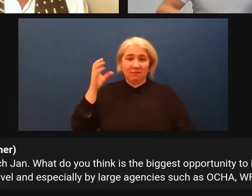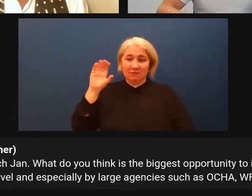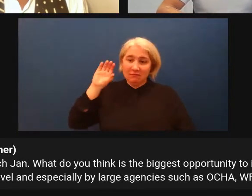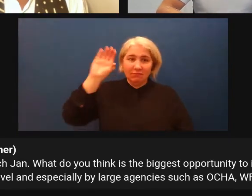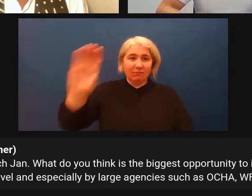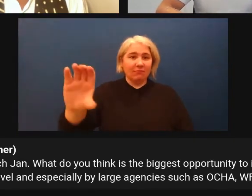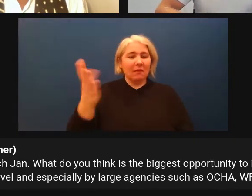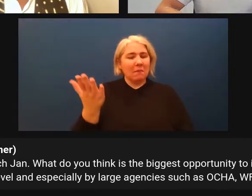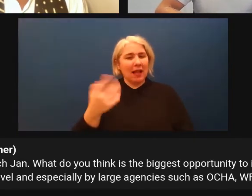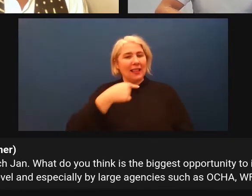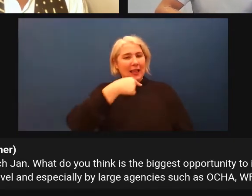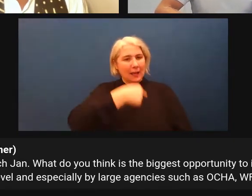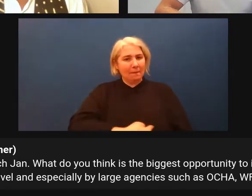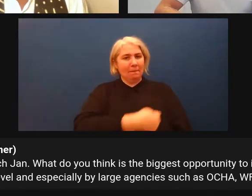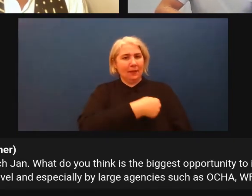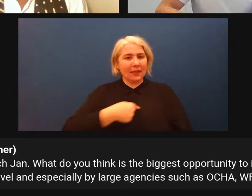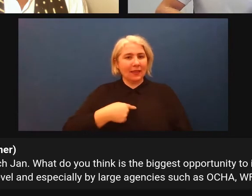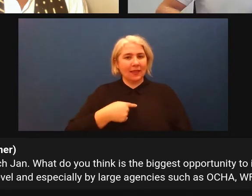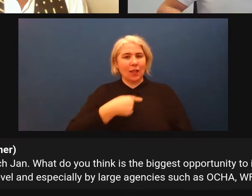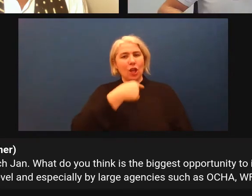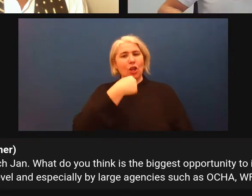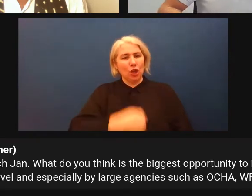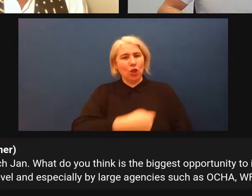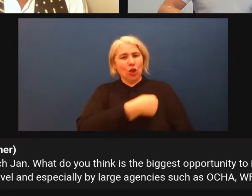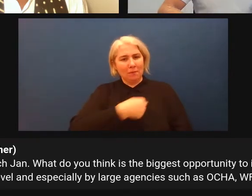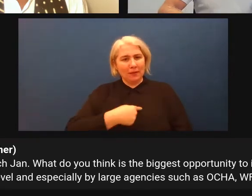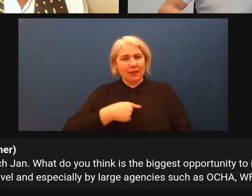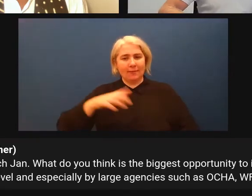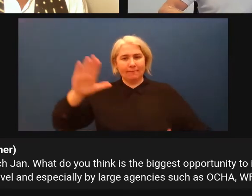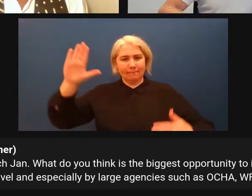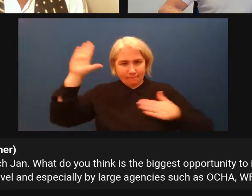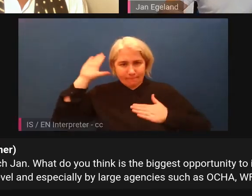committing to the core humanitarian standard? And if not now, when?